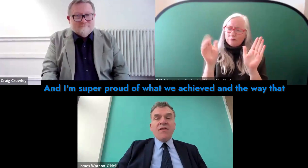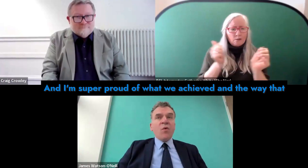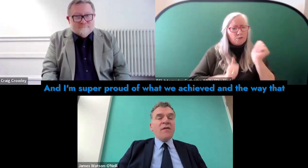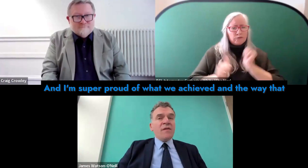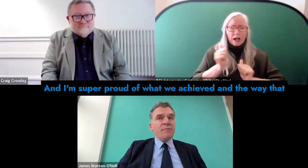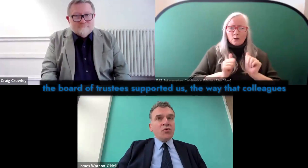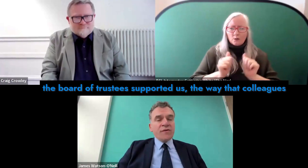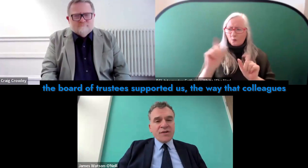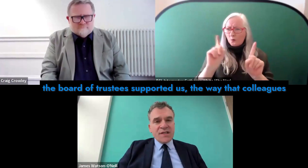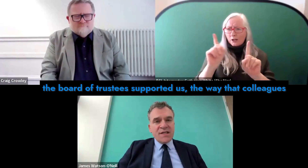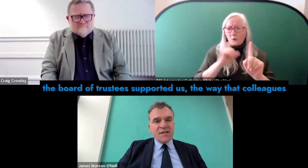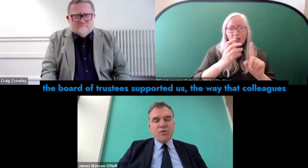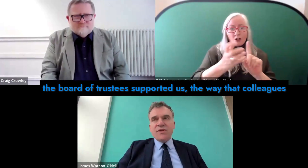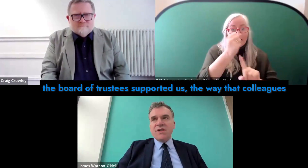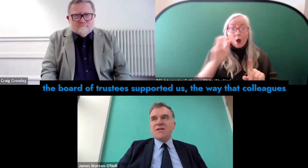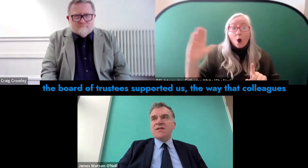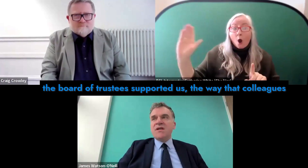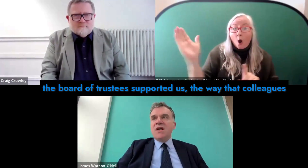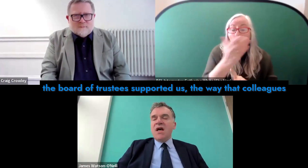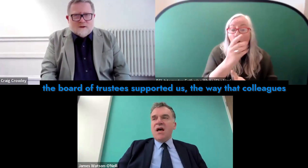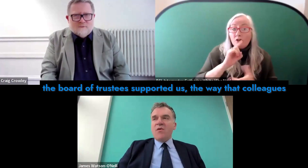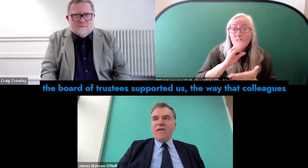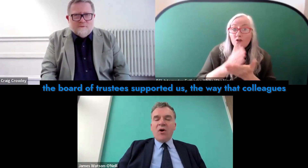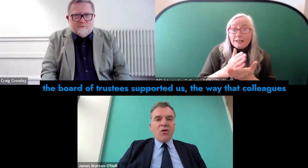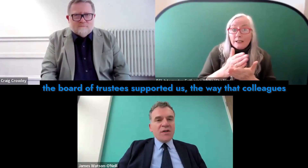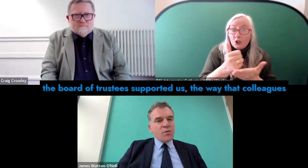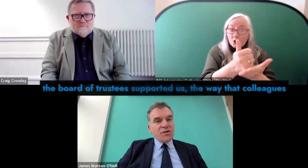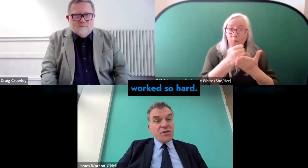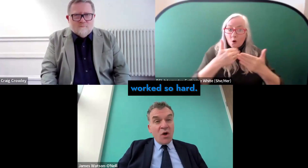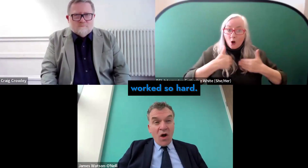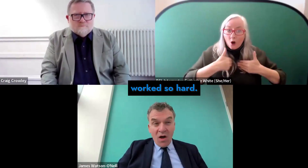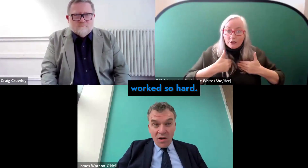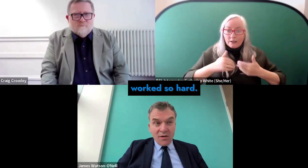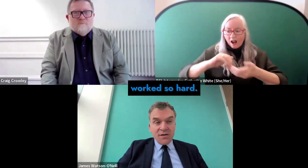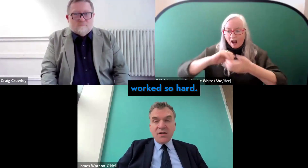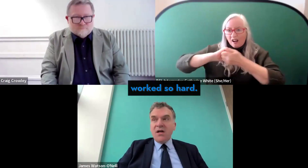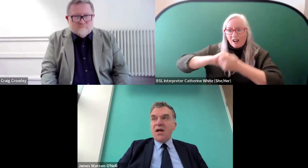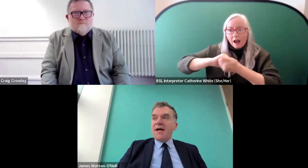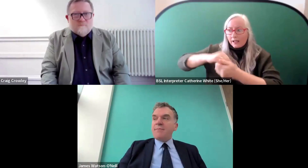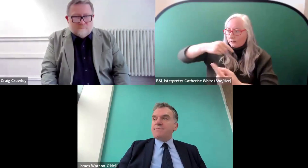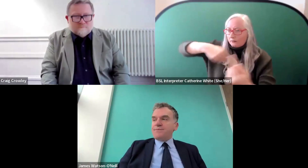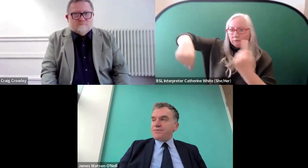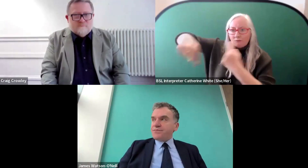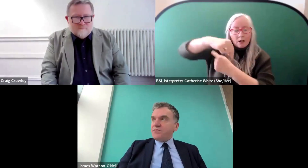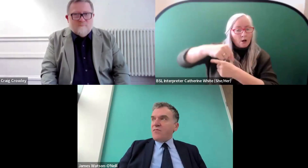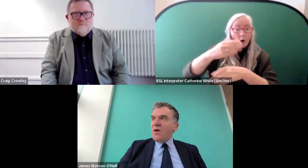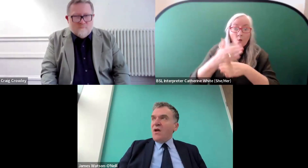achieved and the way that the board of trustees supported us, the way that colleagues worked so hard.